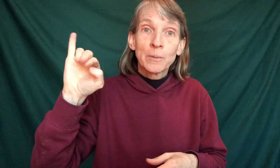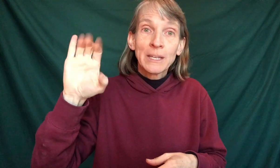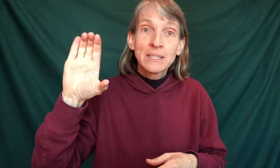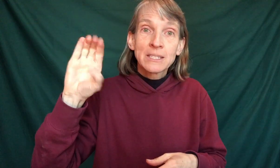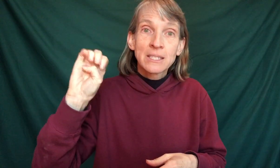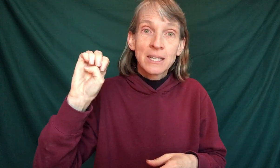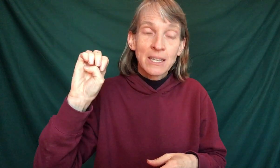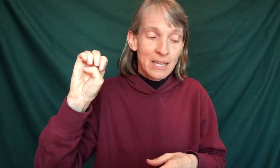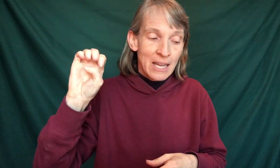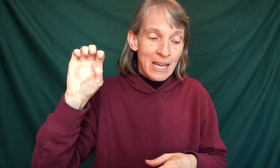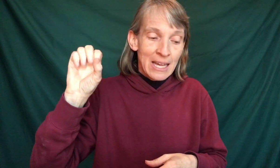Maurice